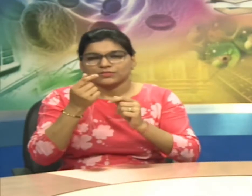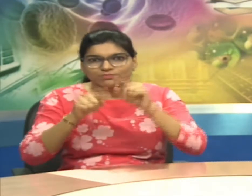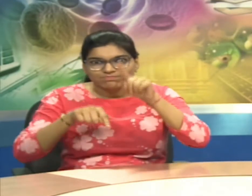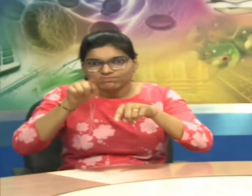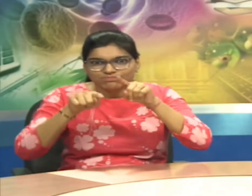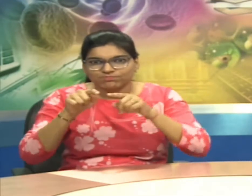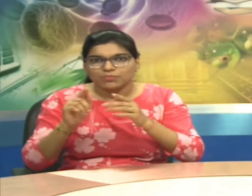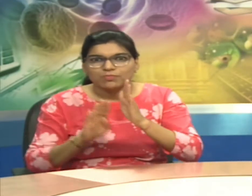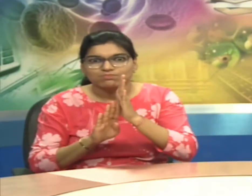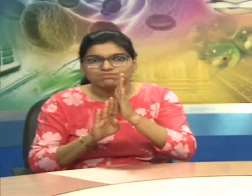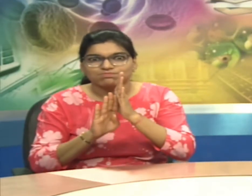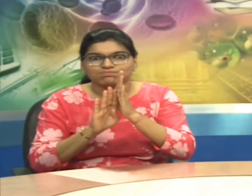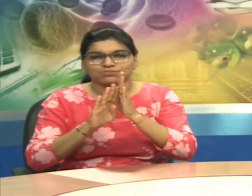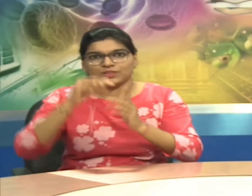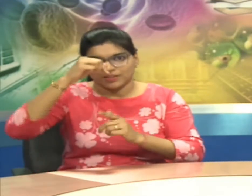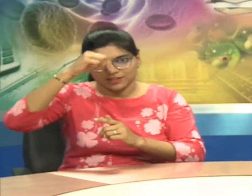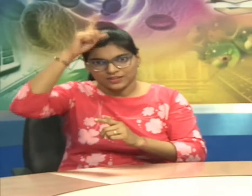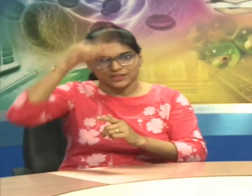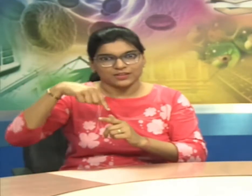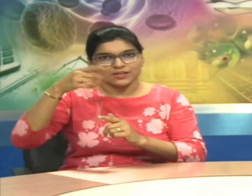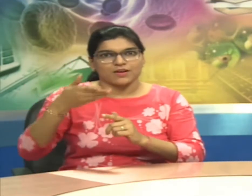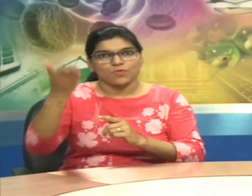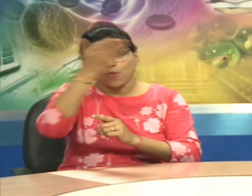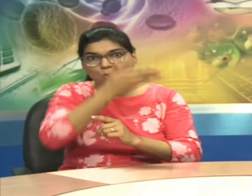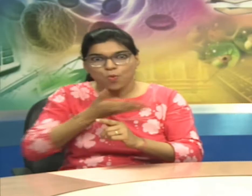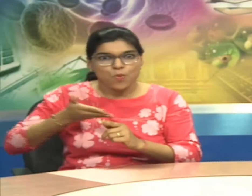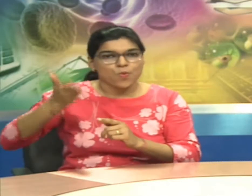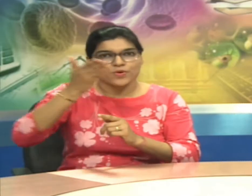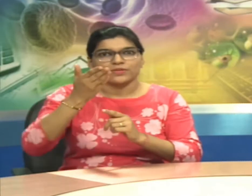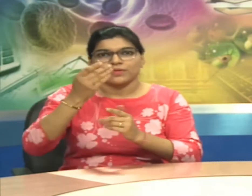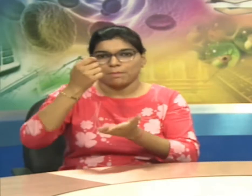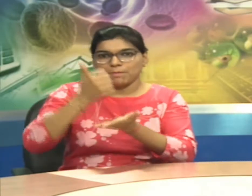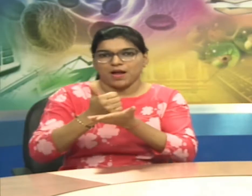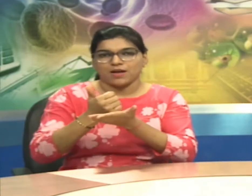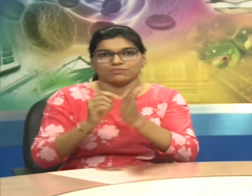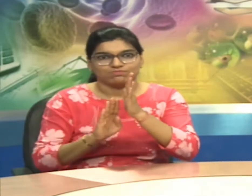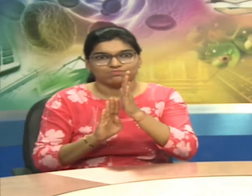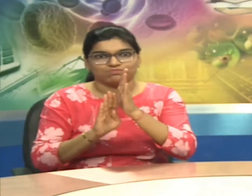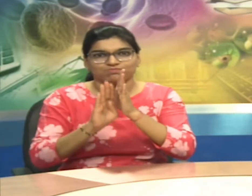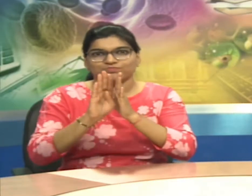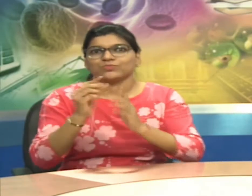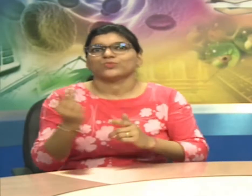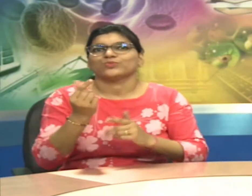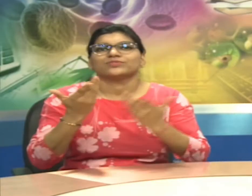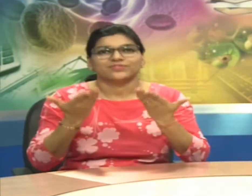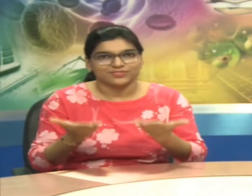banks who supported in Indian economy financially to support to grow